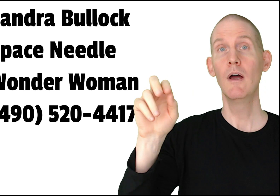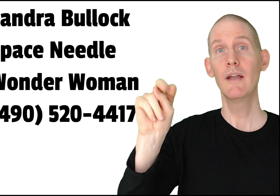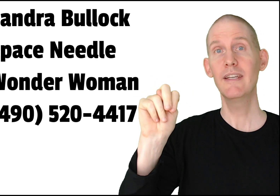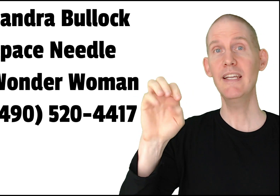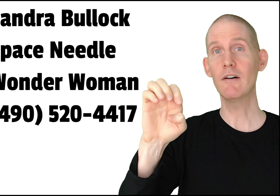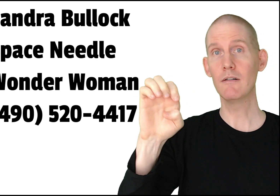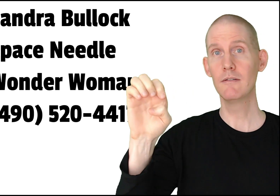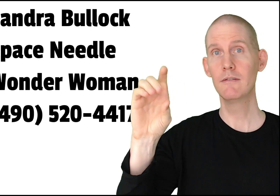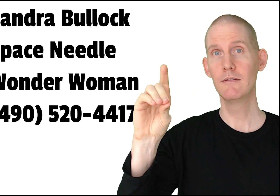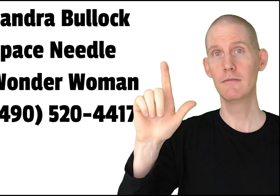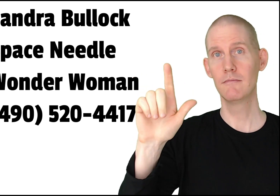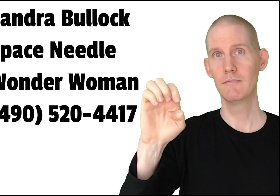Needle.